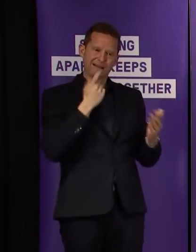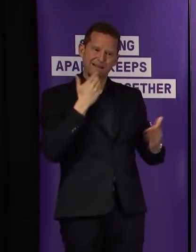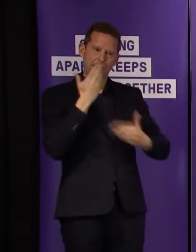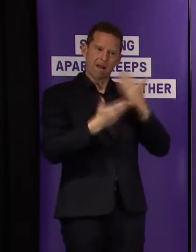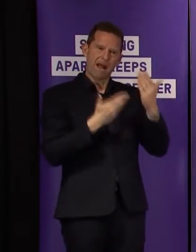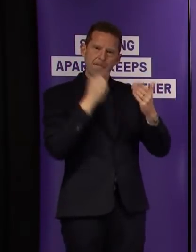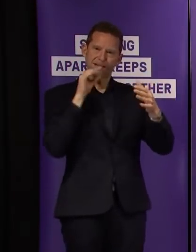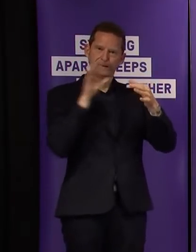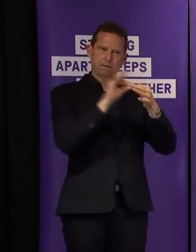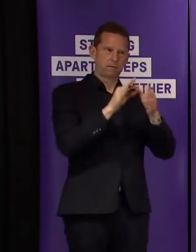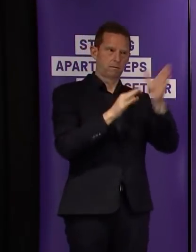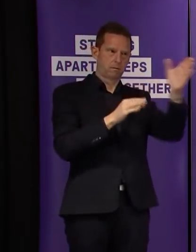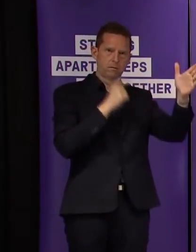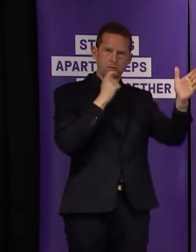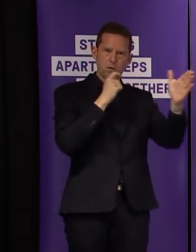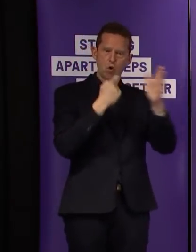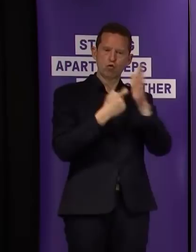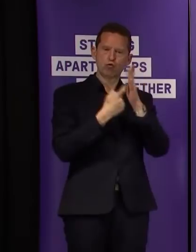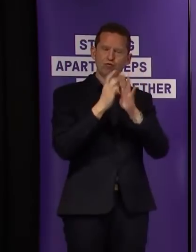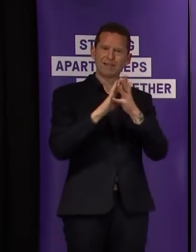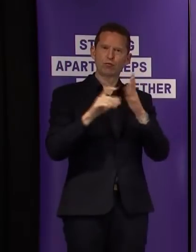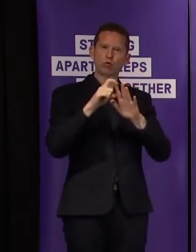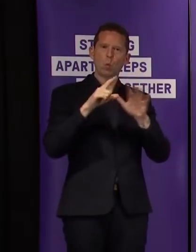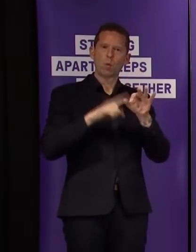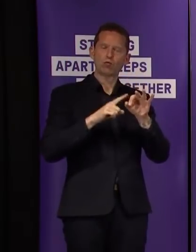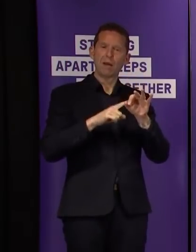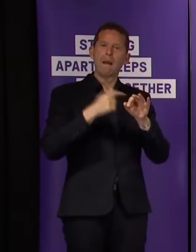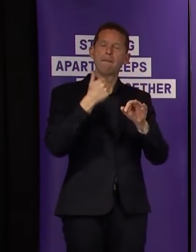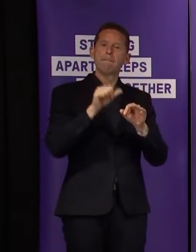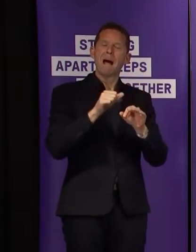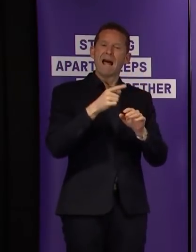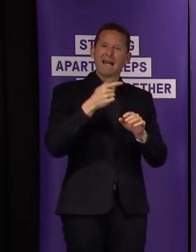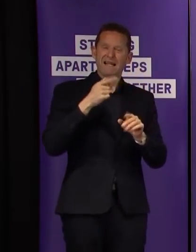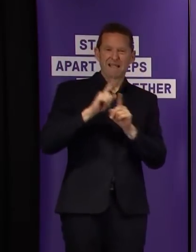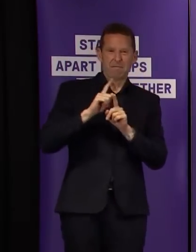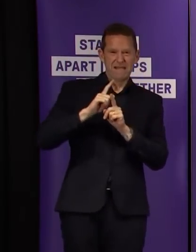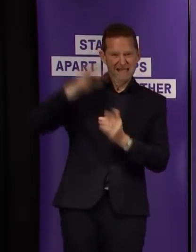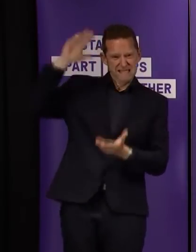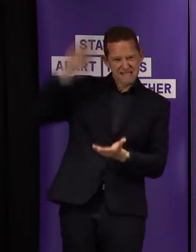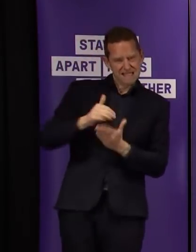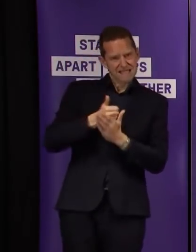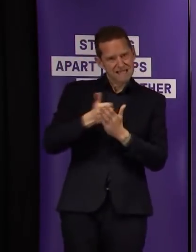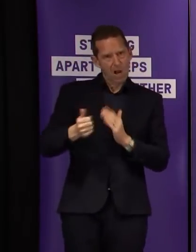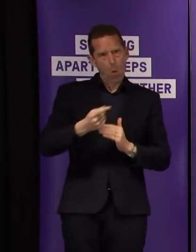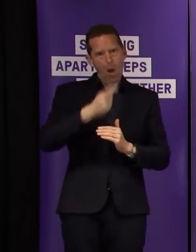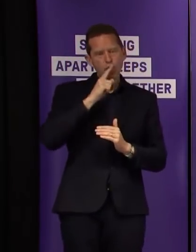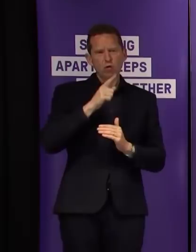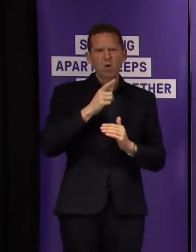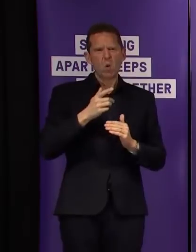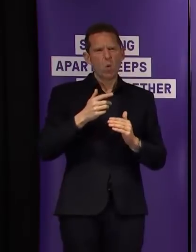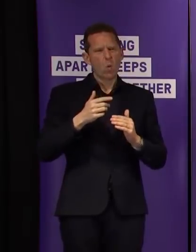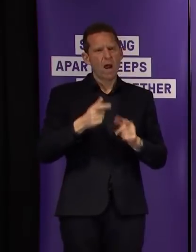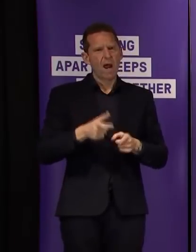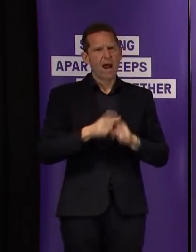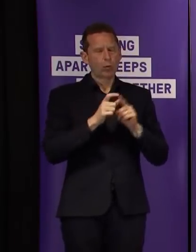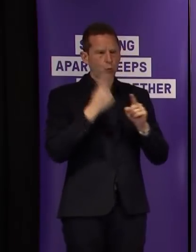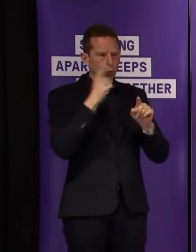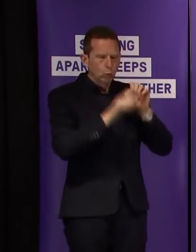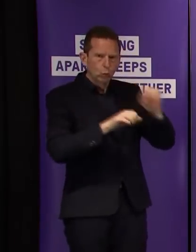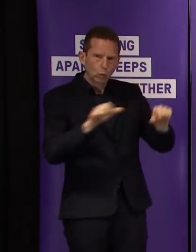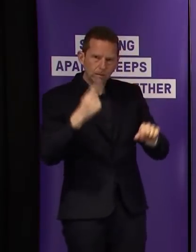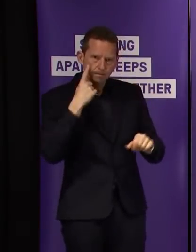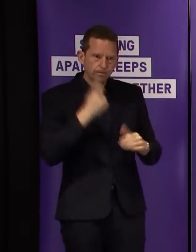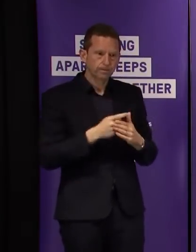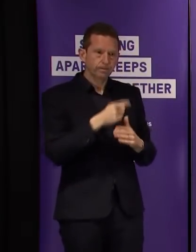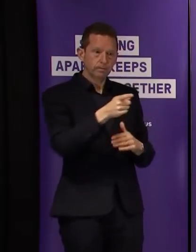Rich's question, getting to 100 is actually quite tough, but we're getting close. Given that you mentioned those refusals, is your office able to provide some data